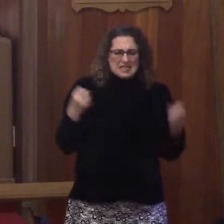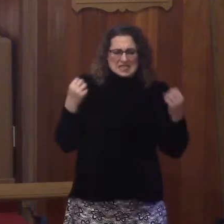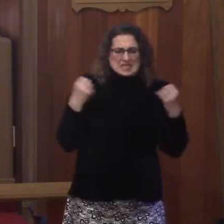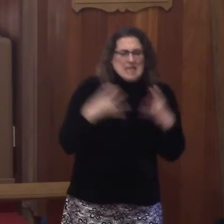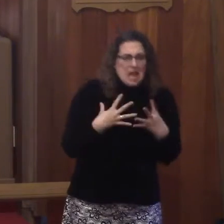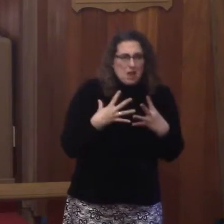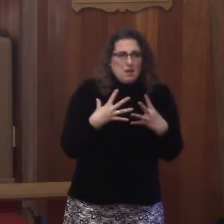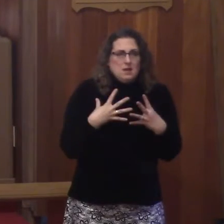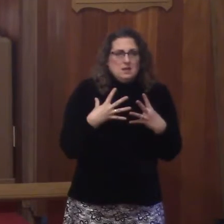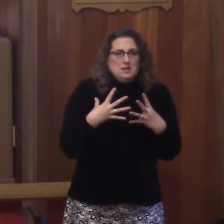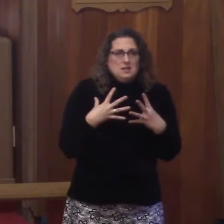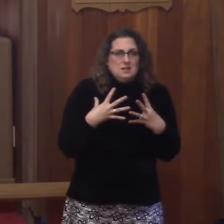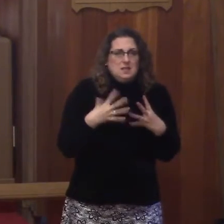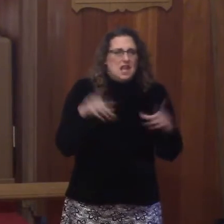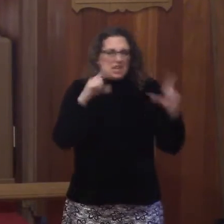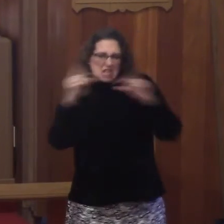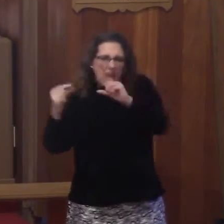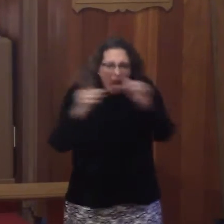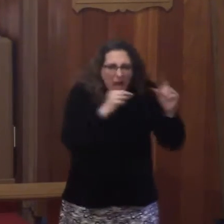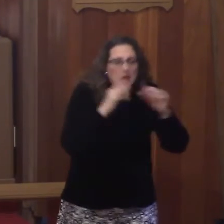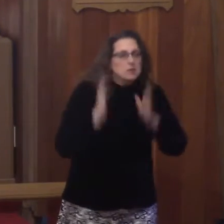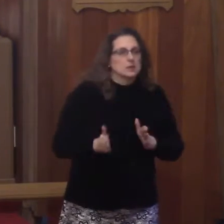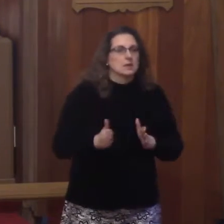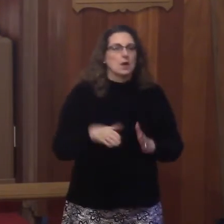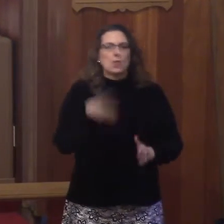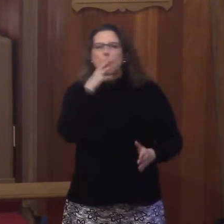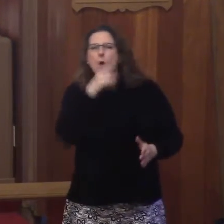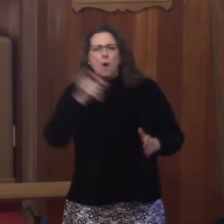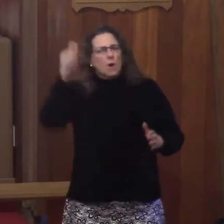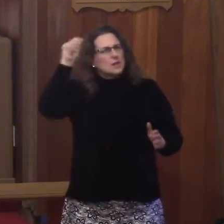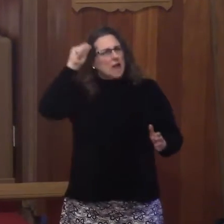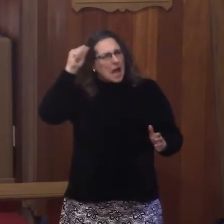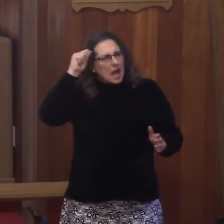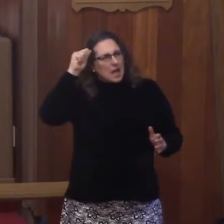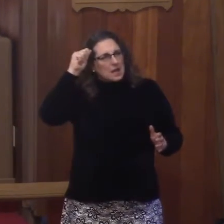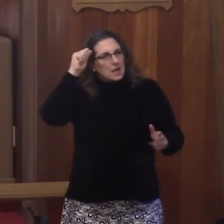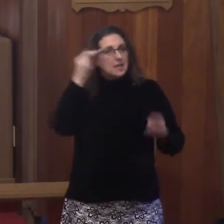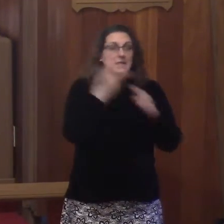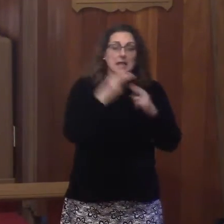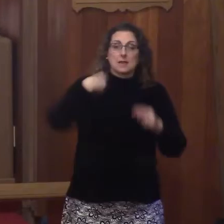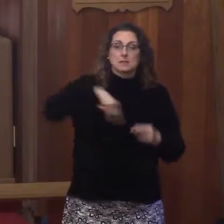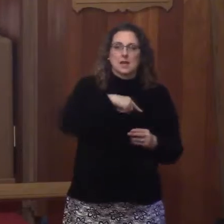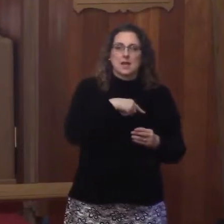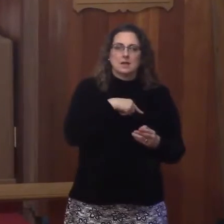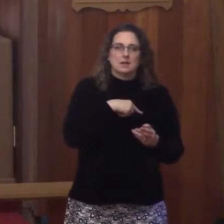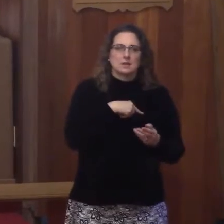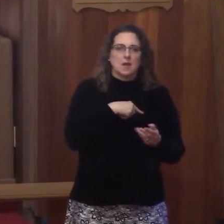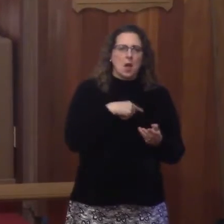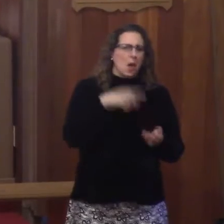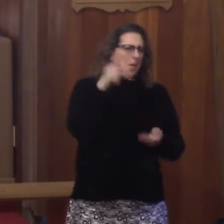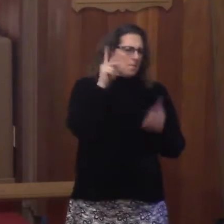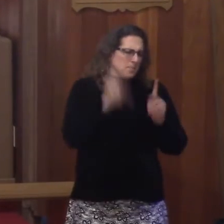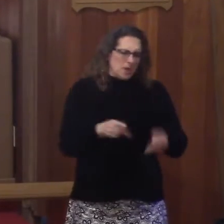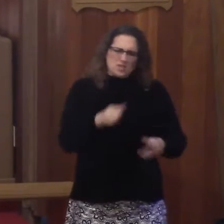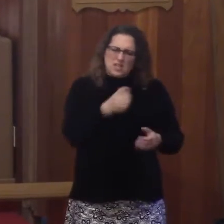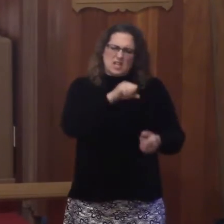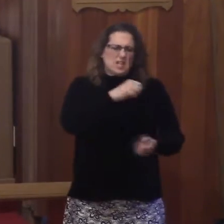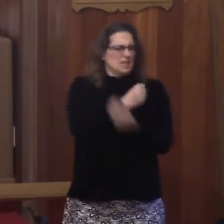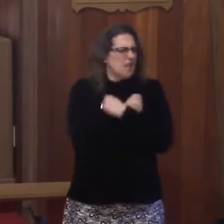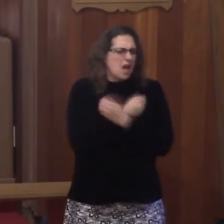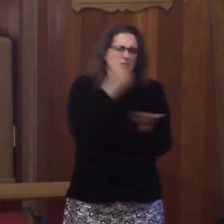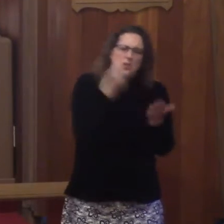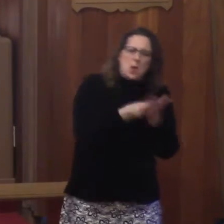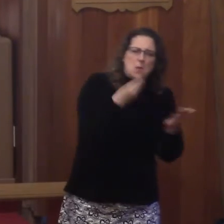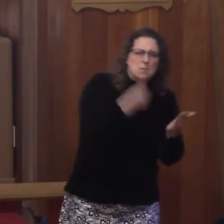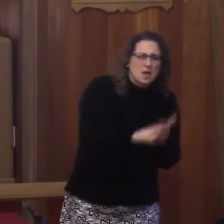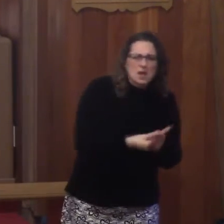backstabber, and gossip. The old Adam names us money-loving, selfish, good-for-nothing